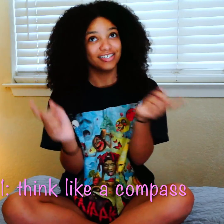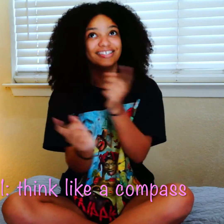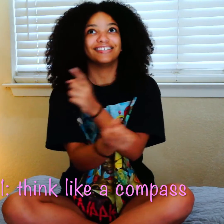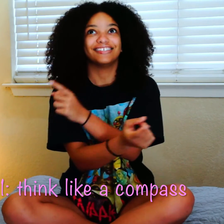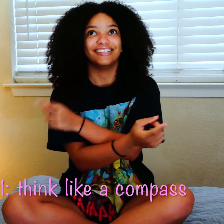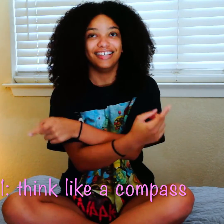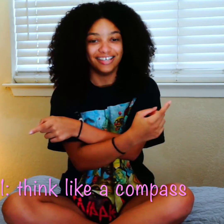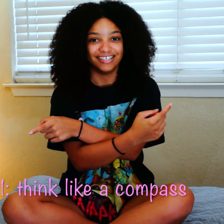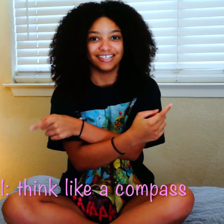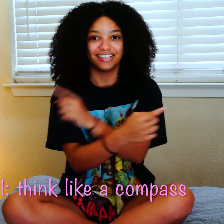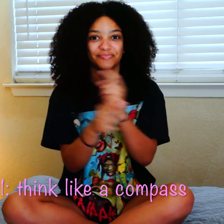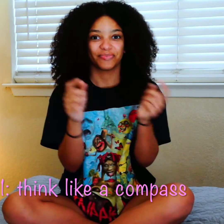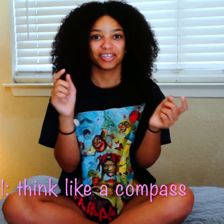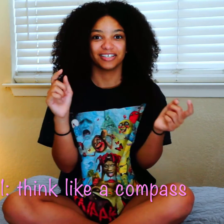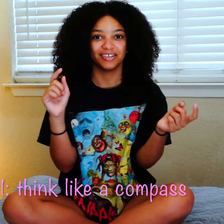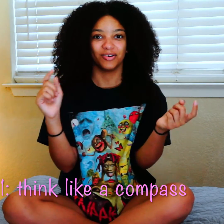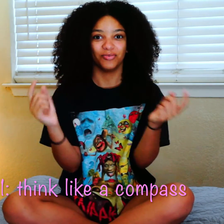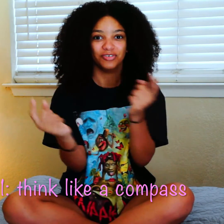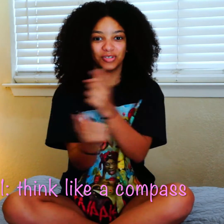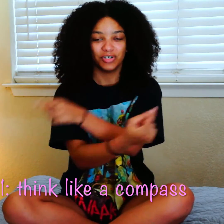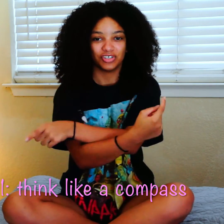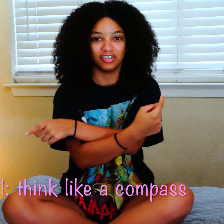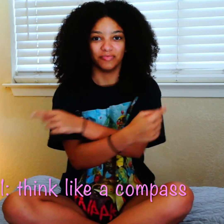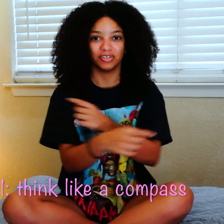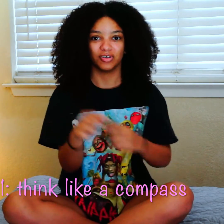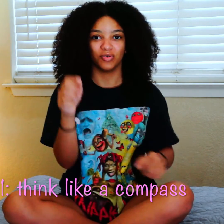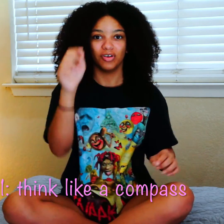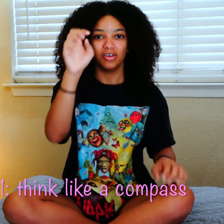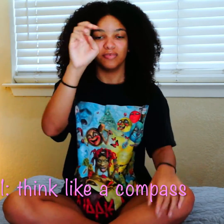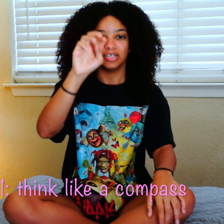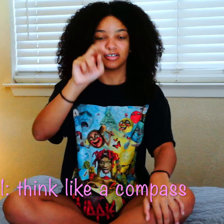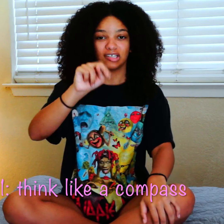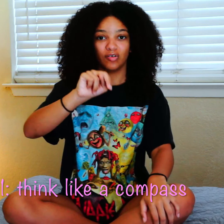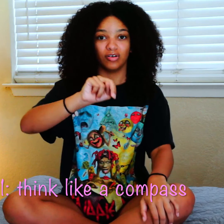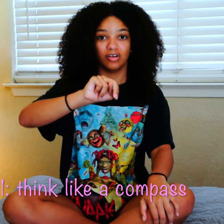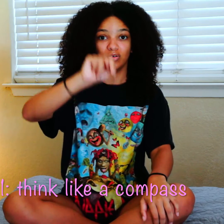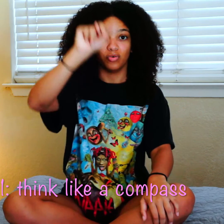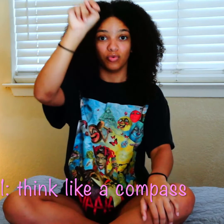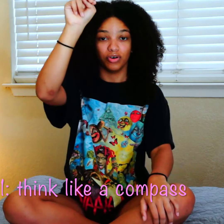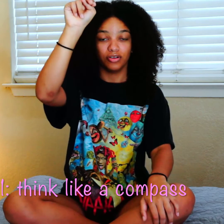and east. So you're switching them. So you're basically going north,